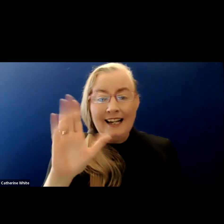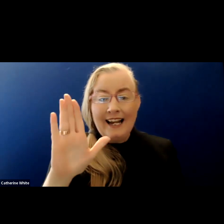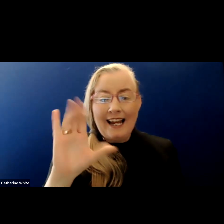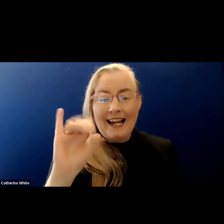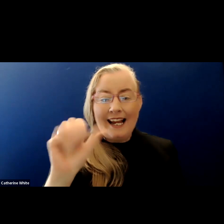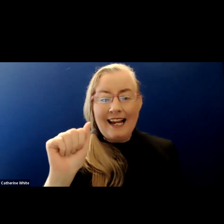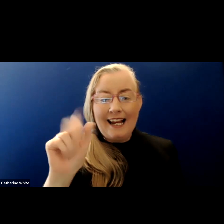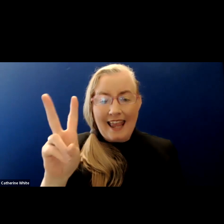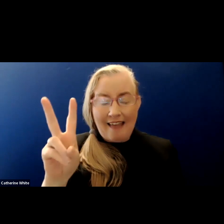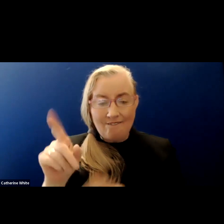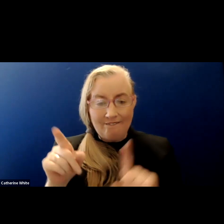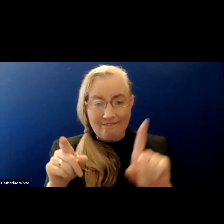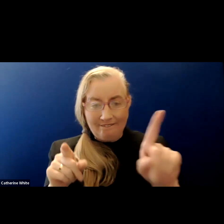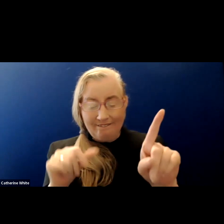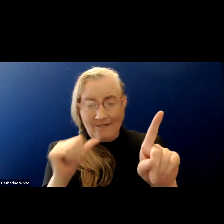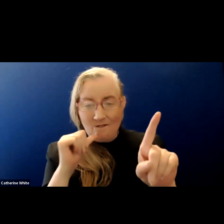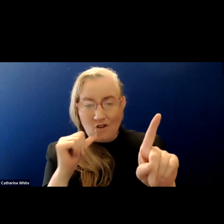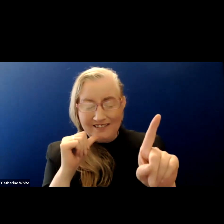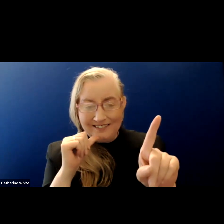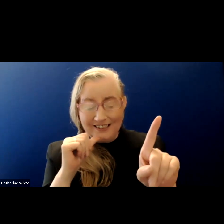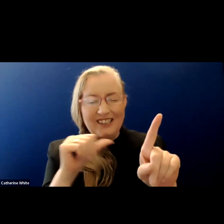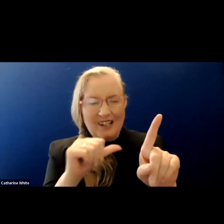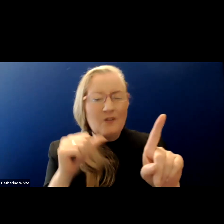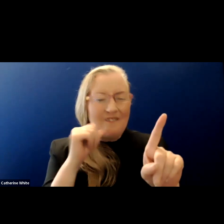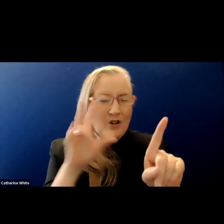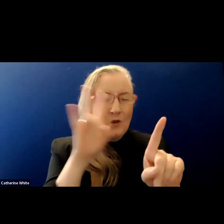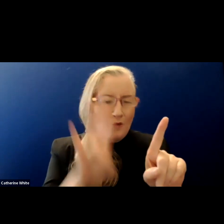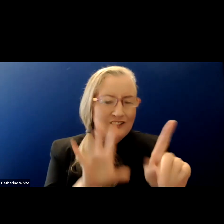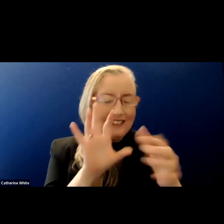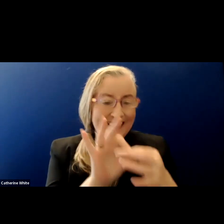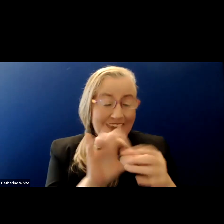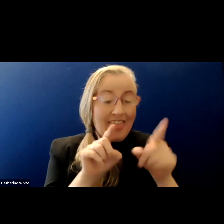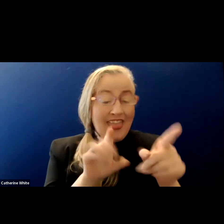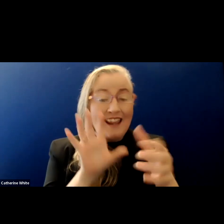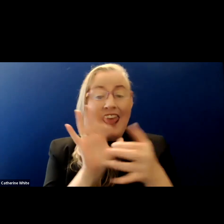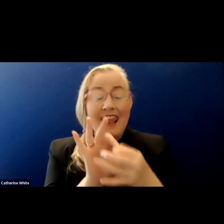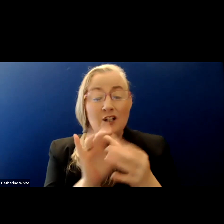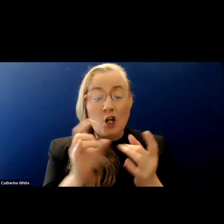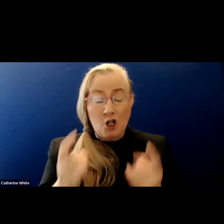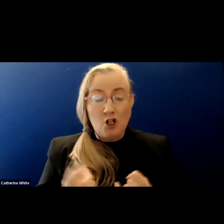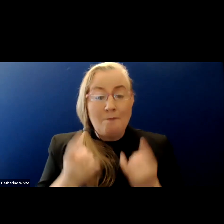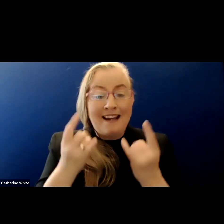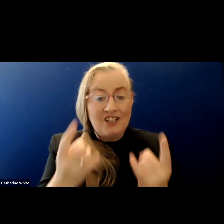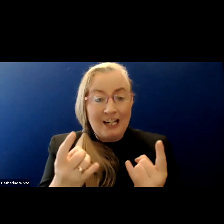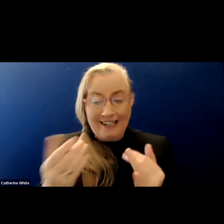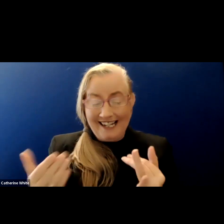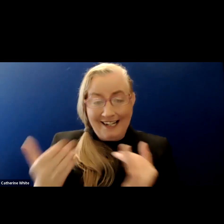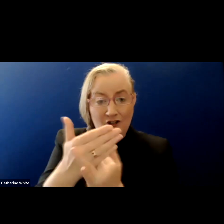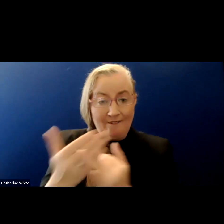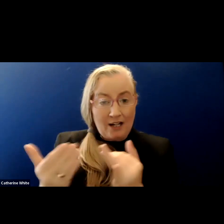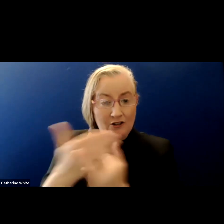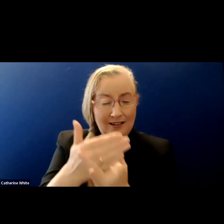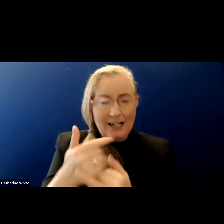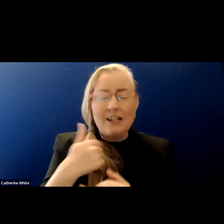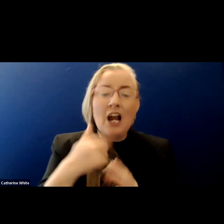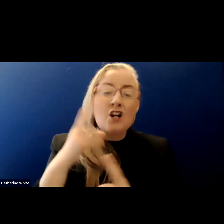were asked the first particular question, which was in relation to humanitarian intervention. And I meant to say as